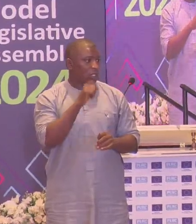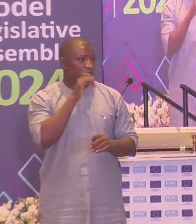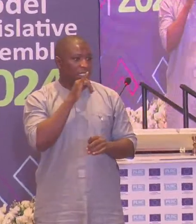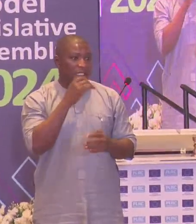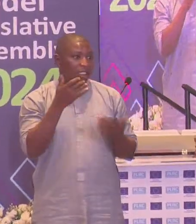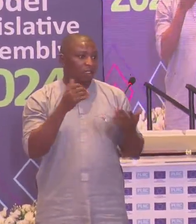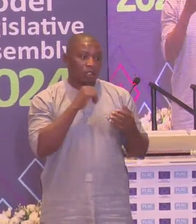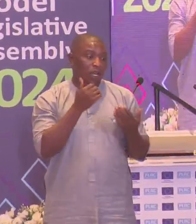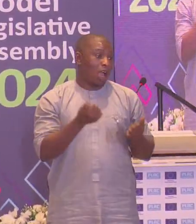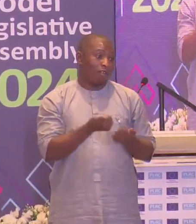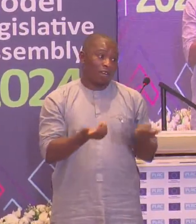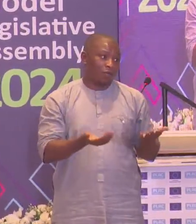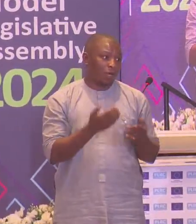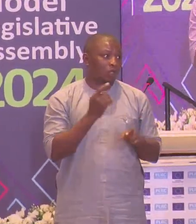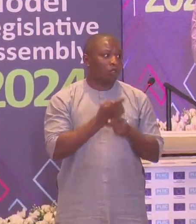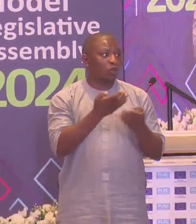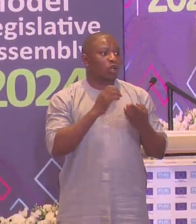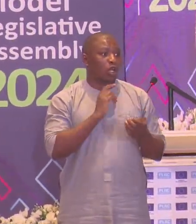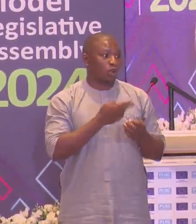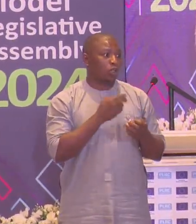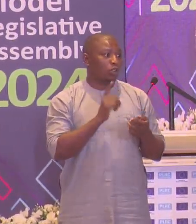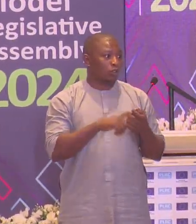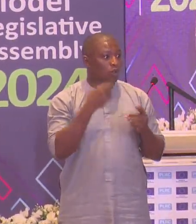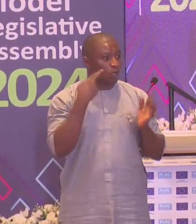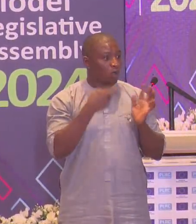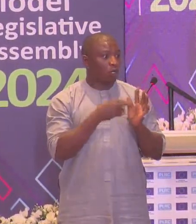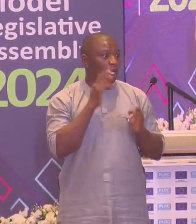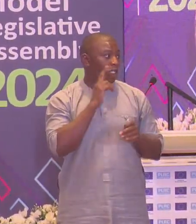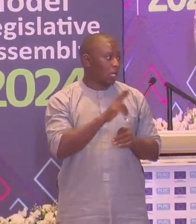indisposed. But I just wanted us to just recognize her.